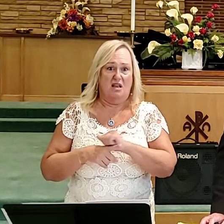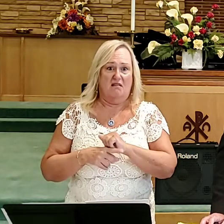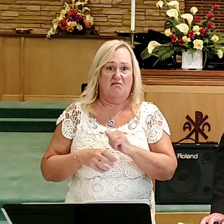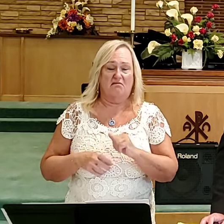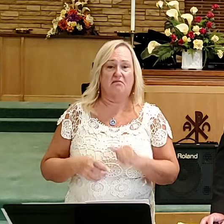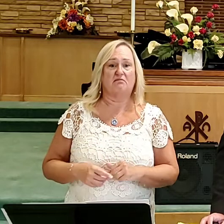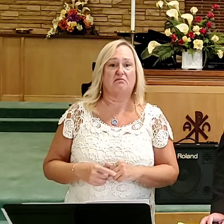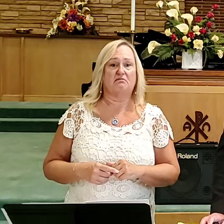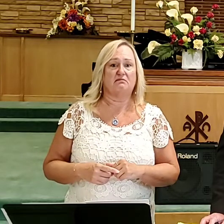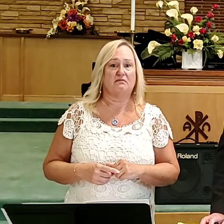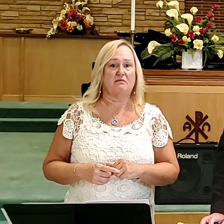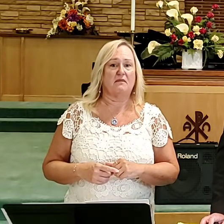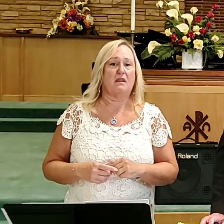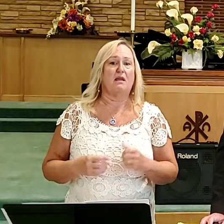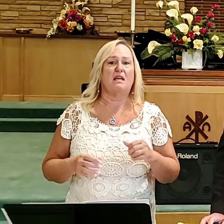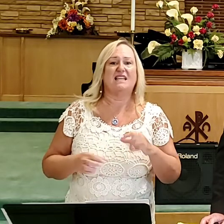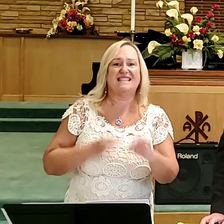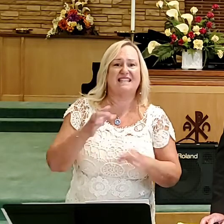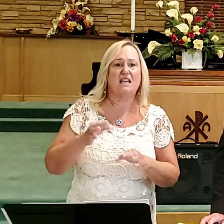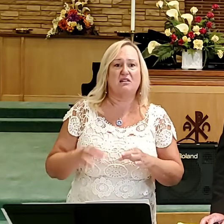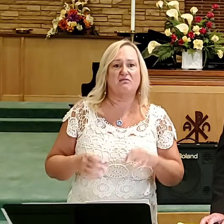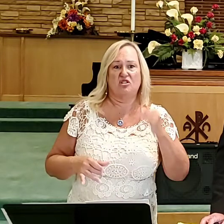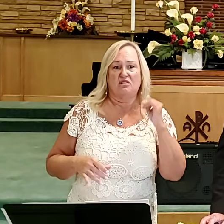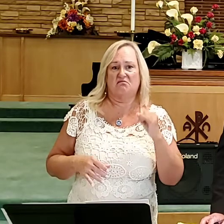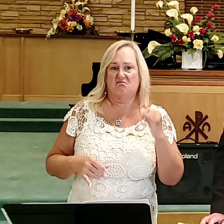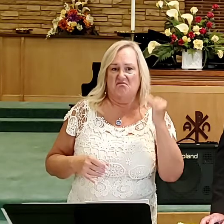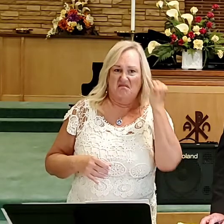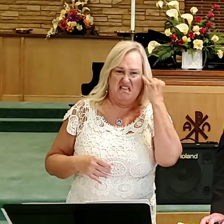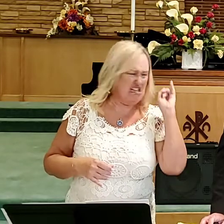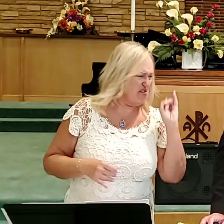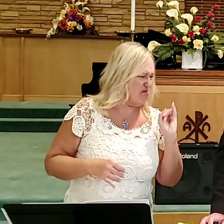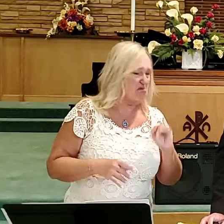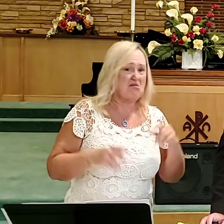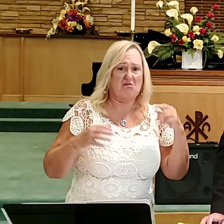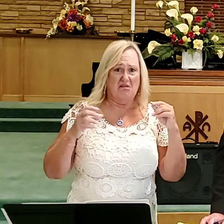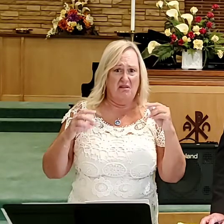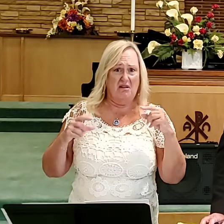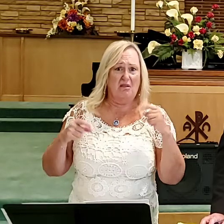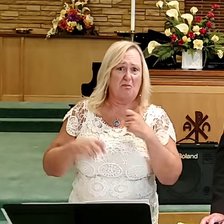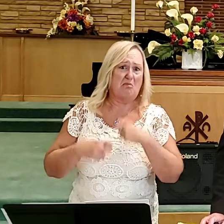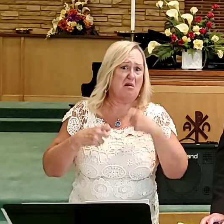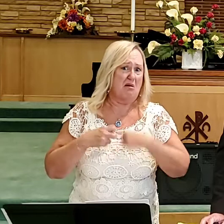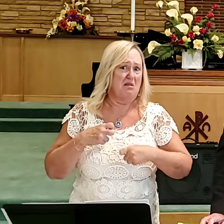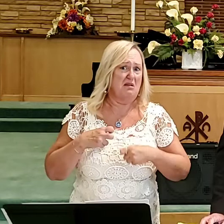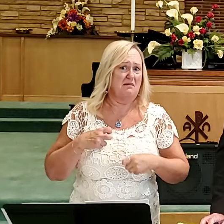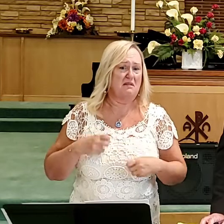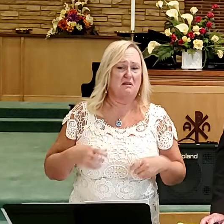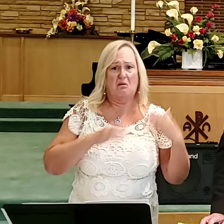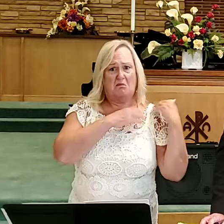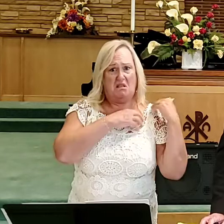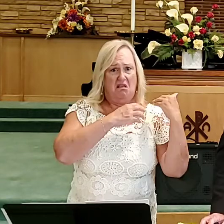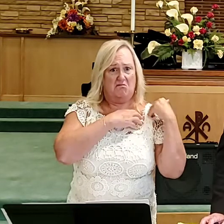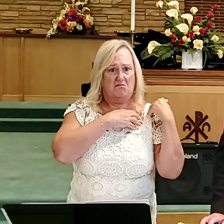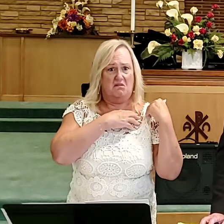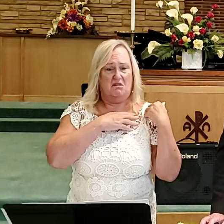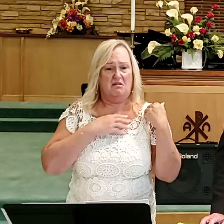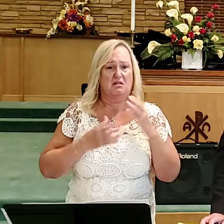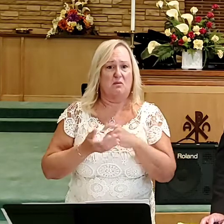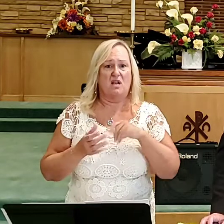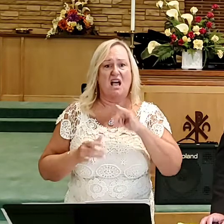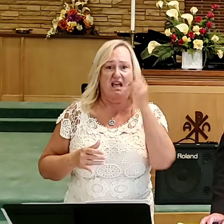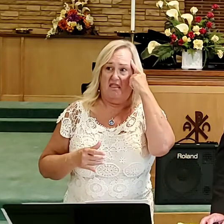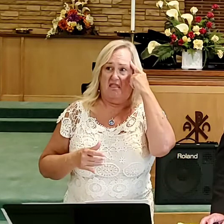will? So rather than just ignore the problems or blame someone I